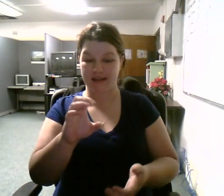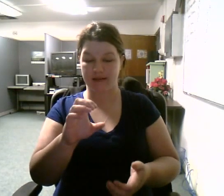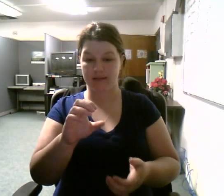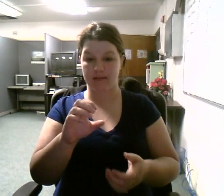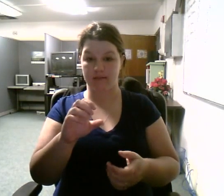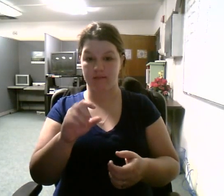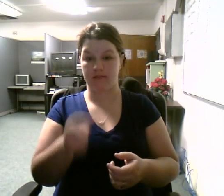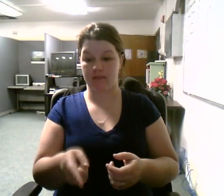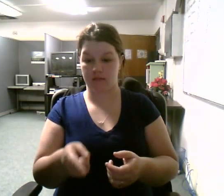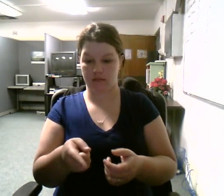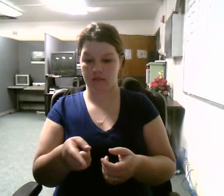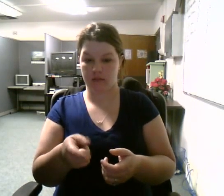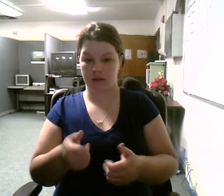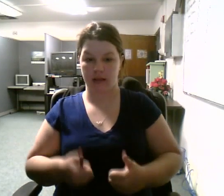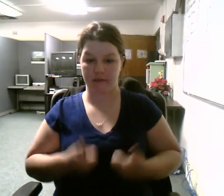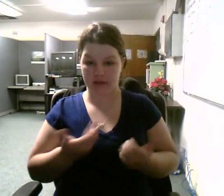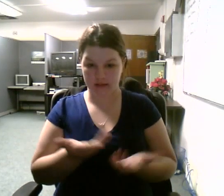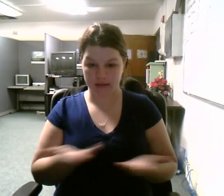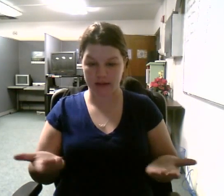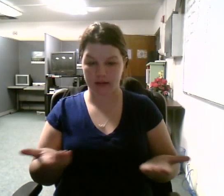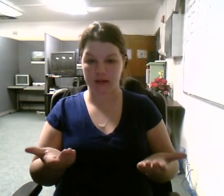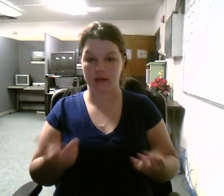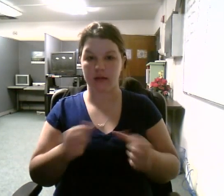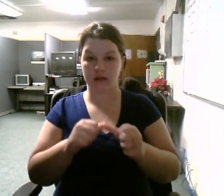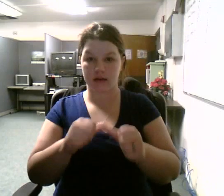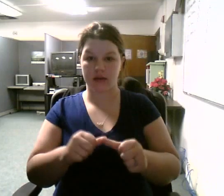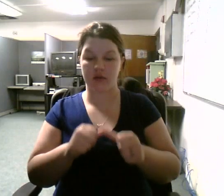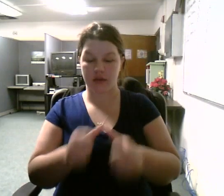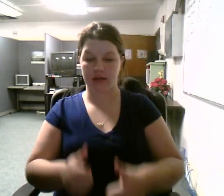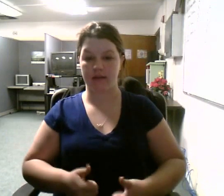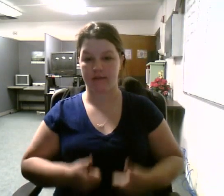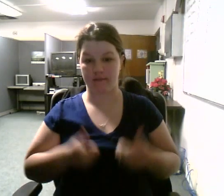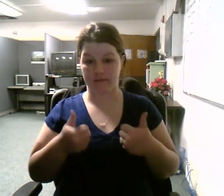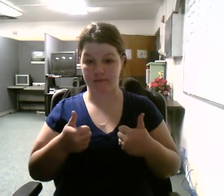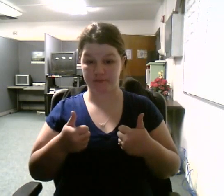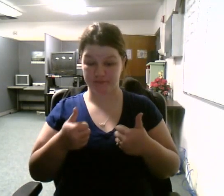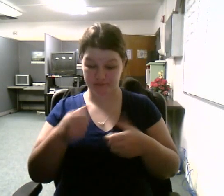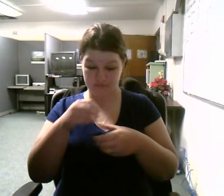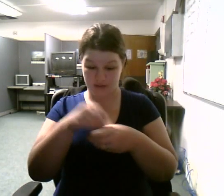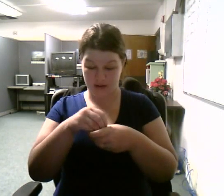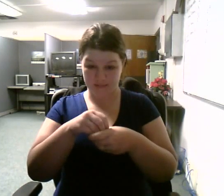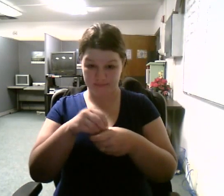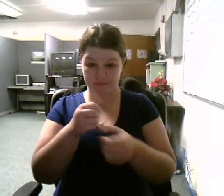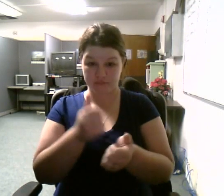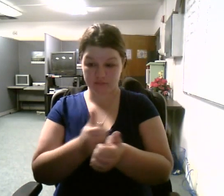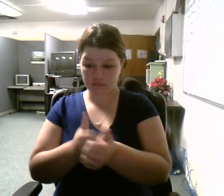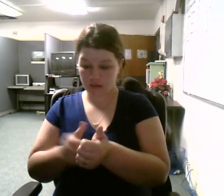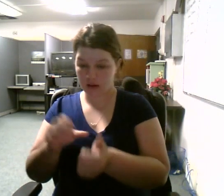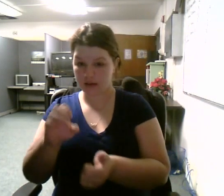organize. Cells hold a variety of pieces, and each cell has a different set of functions.